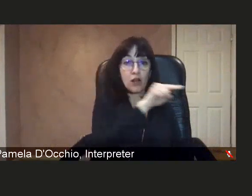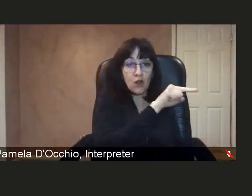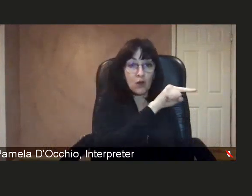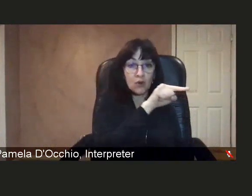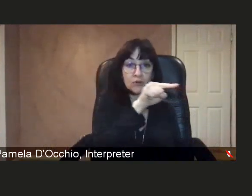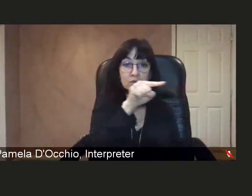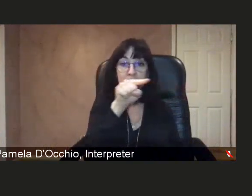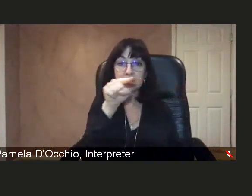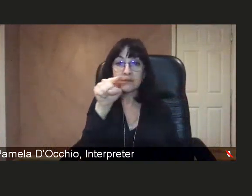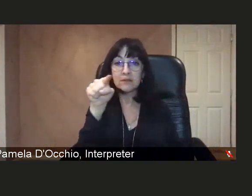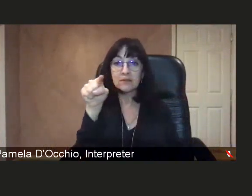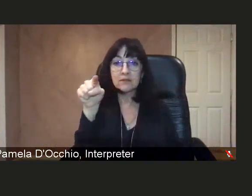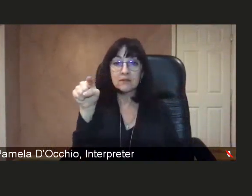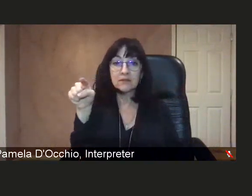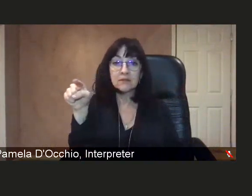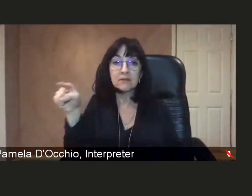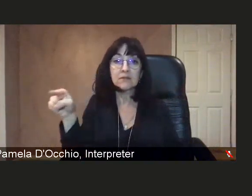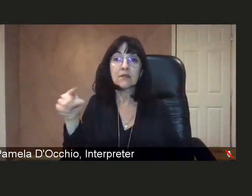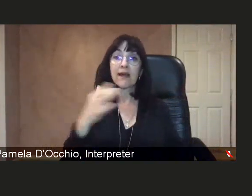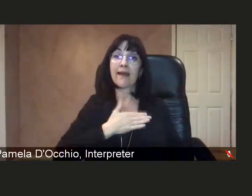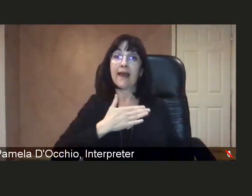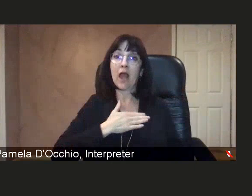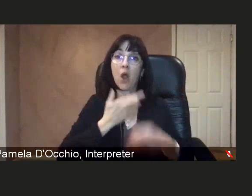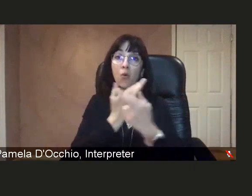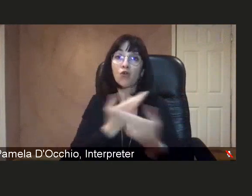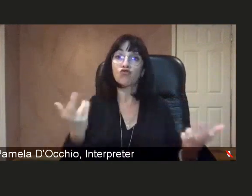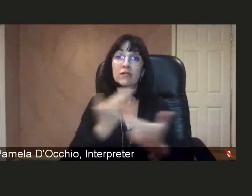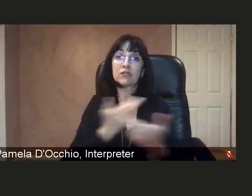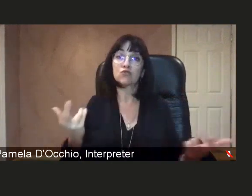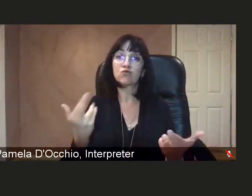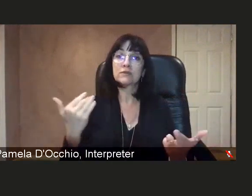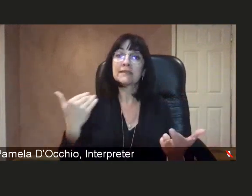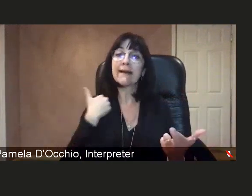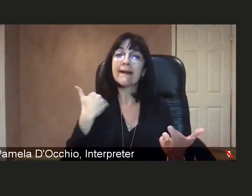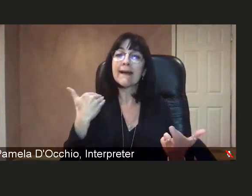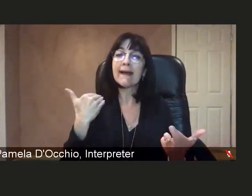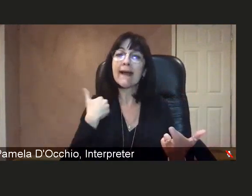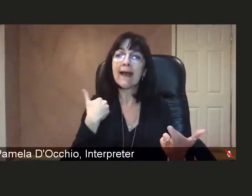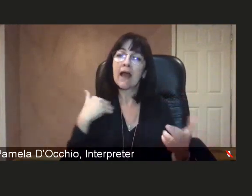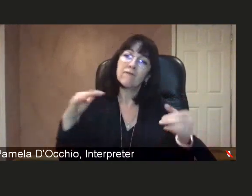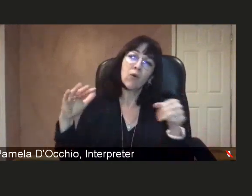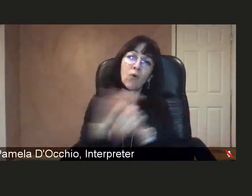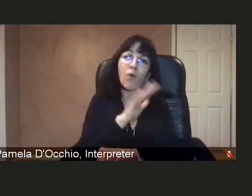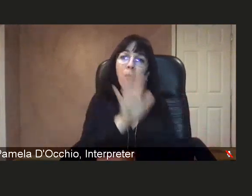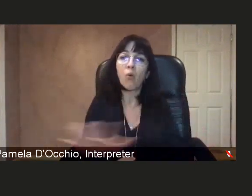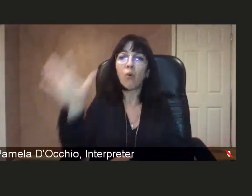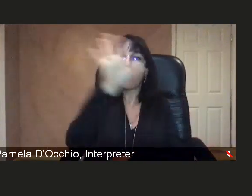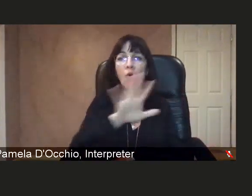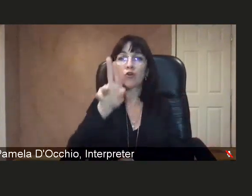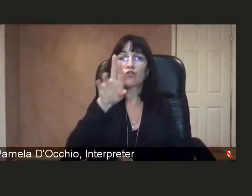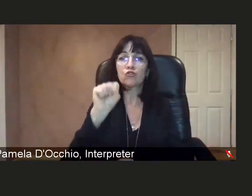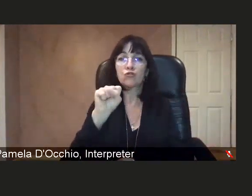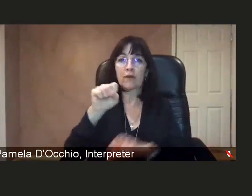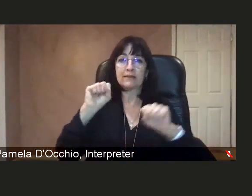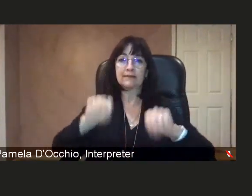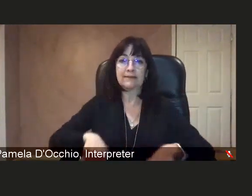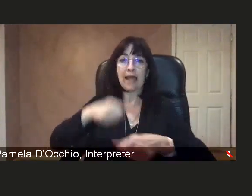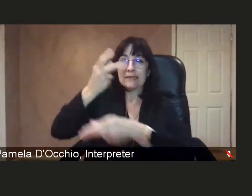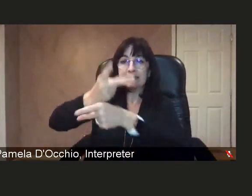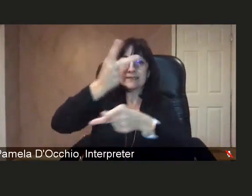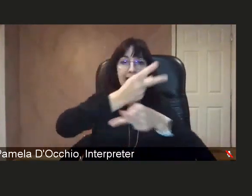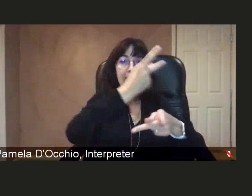the amount of resources that we have in the entire United States to take care of people who are sick.